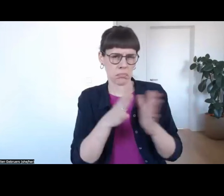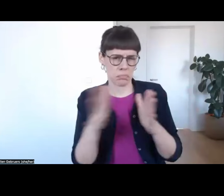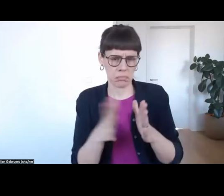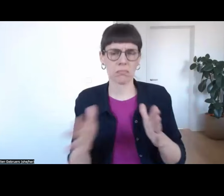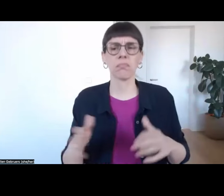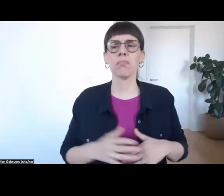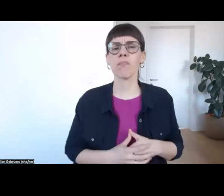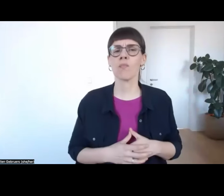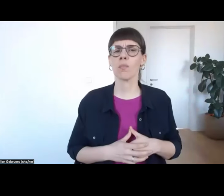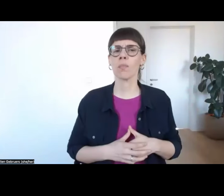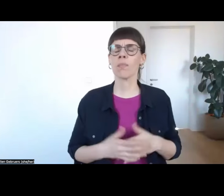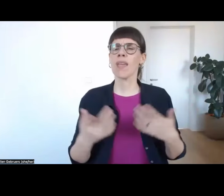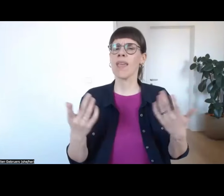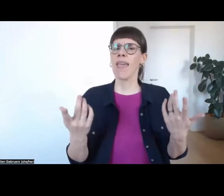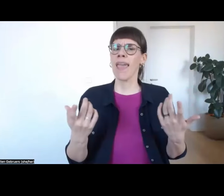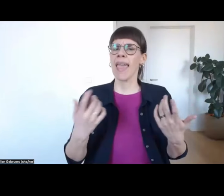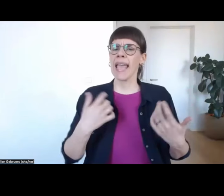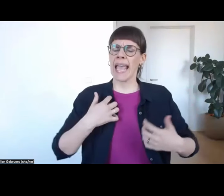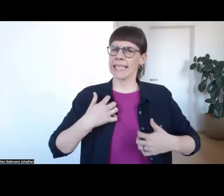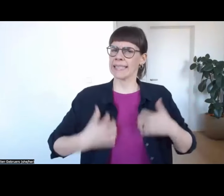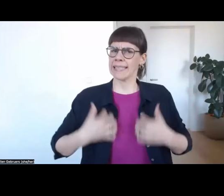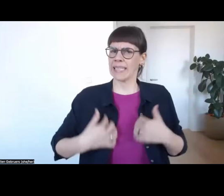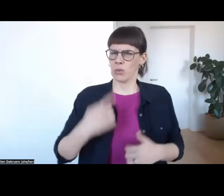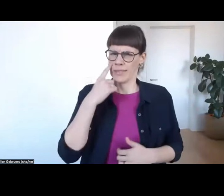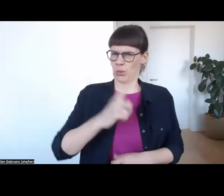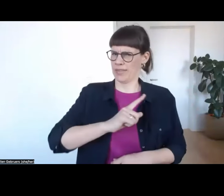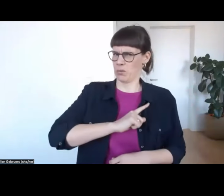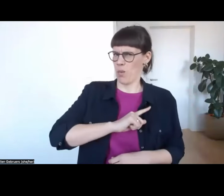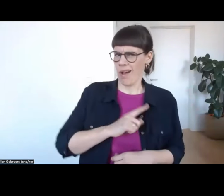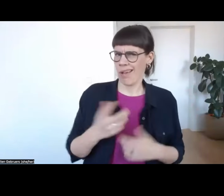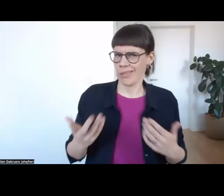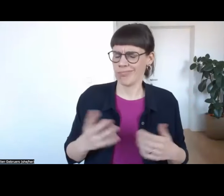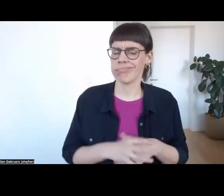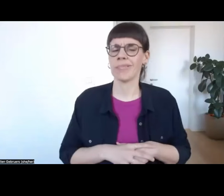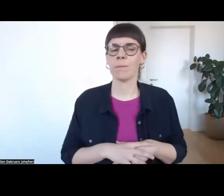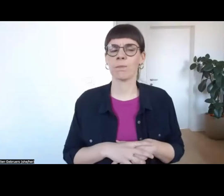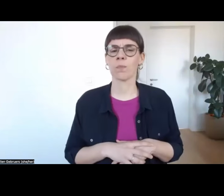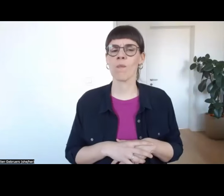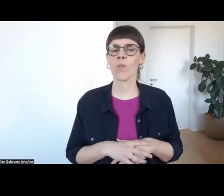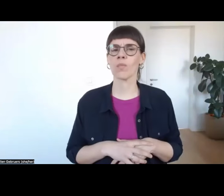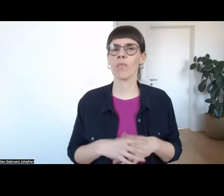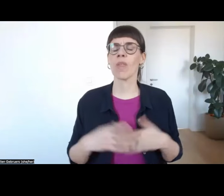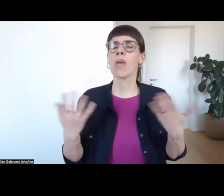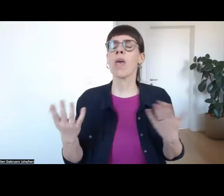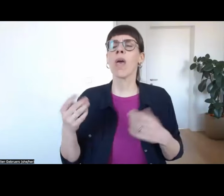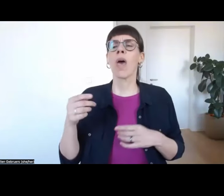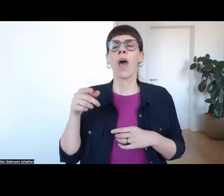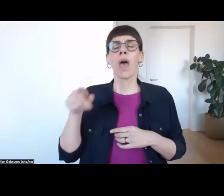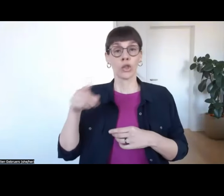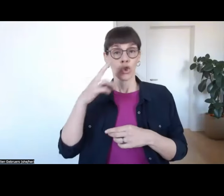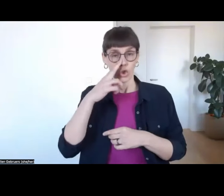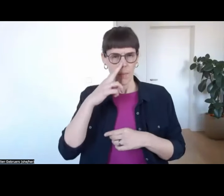85% of sign language interpreters are women. And it's just curious to wonder